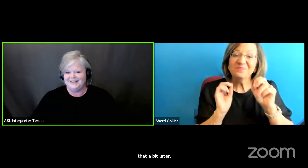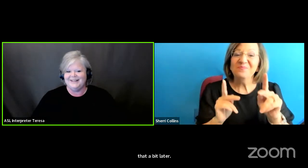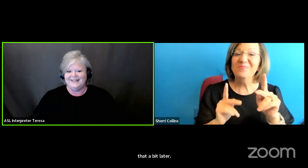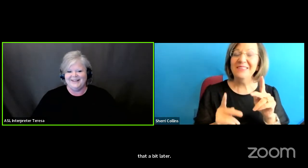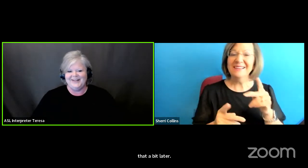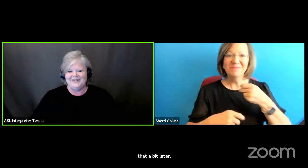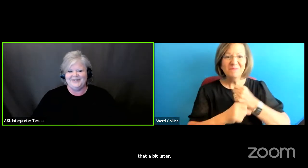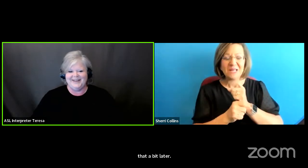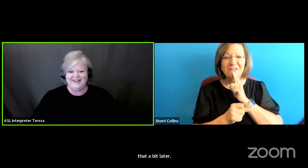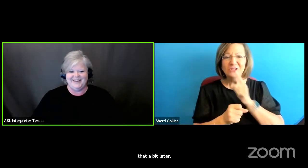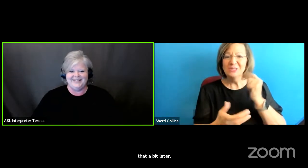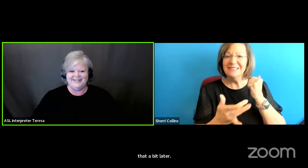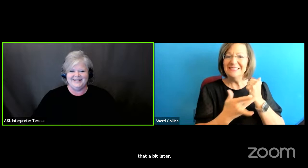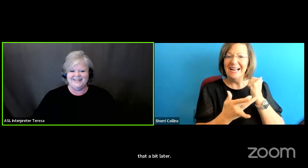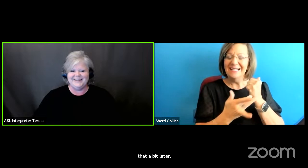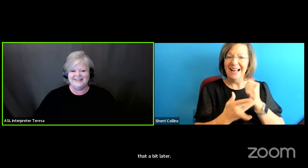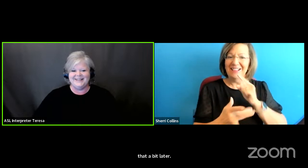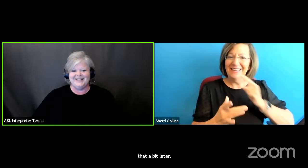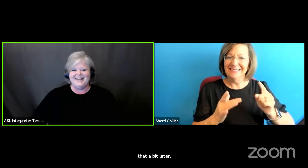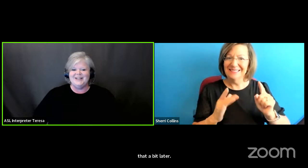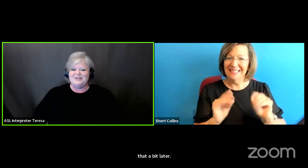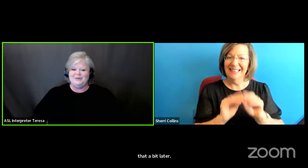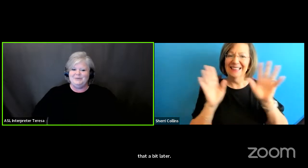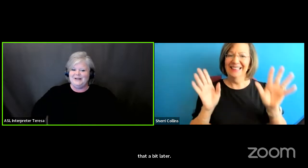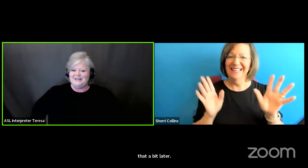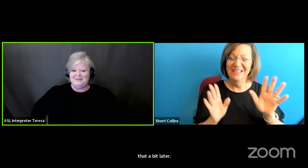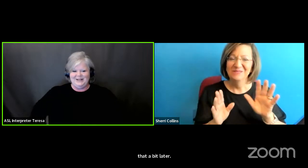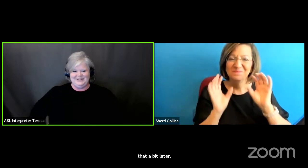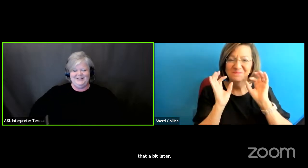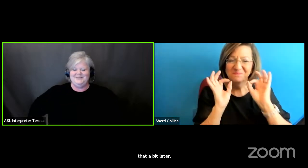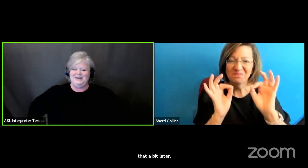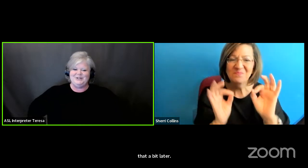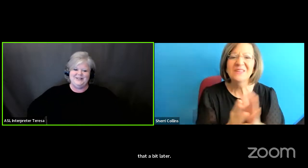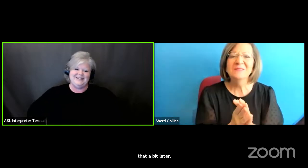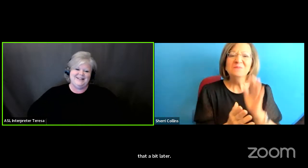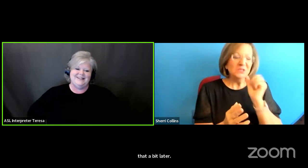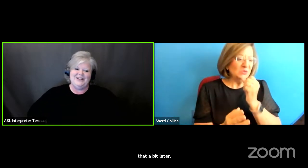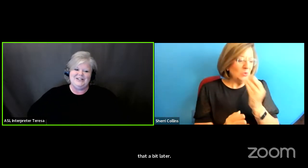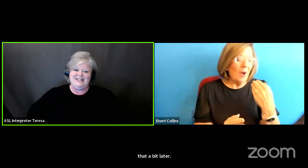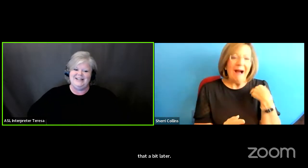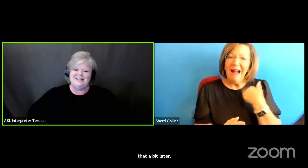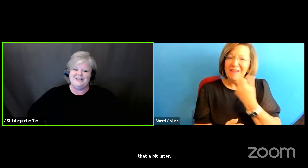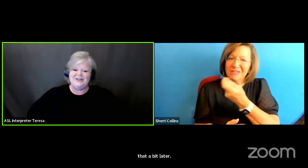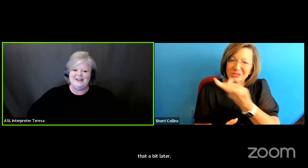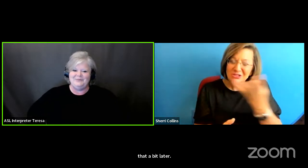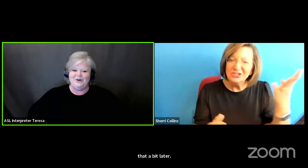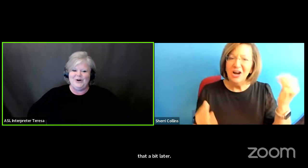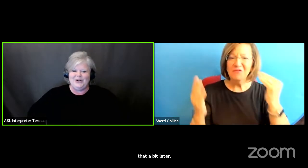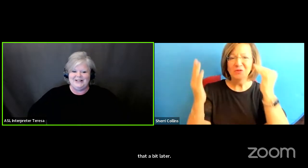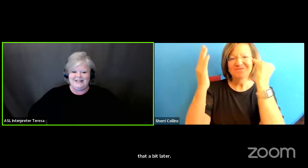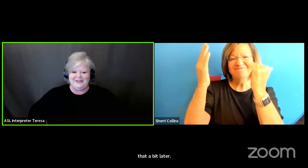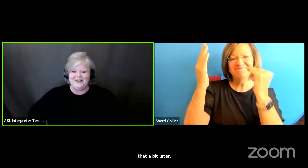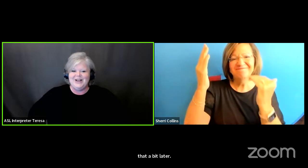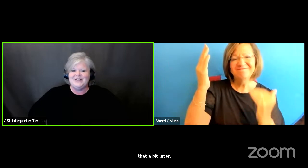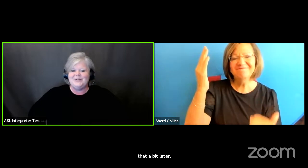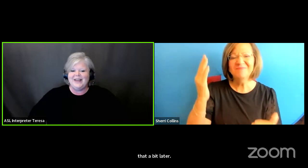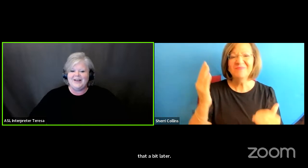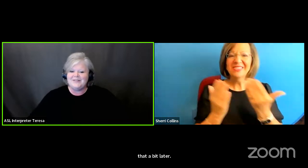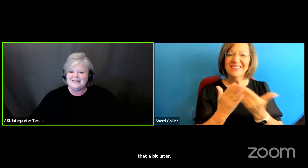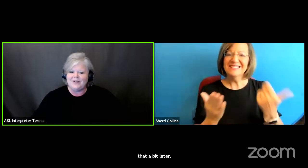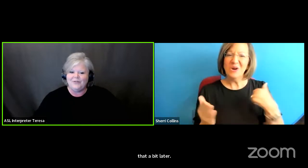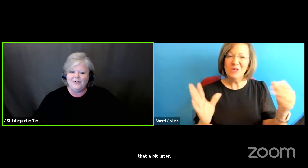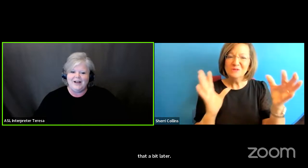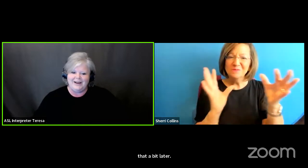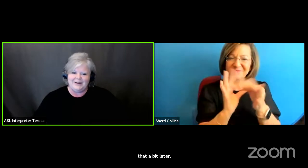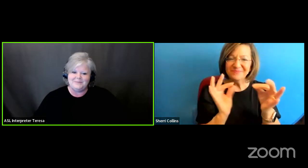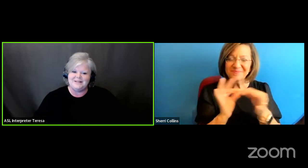report? Okay. So we wanted to make sure the technology is good and we're all clear. So I